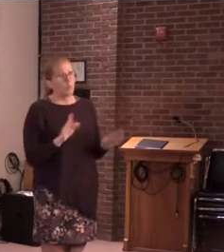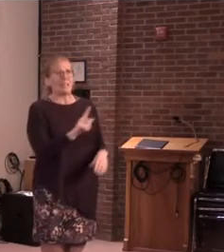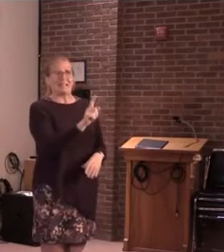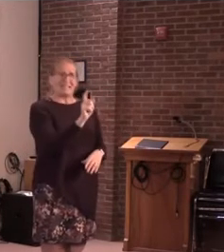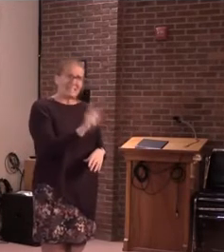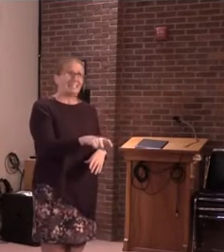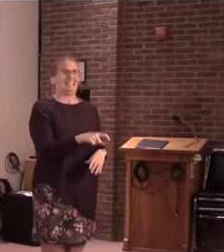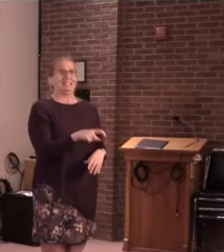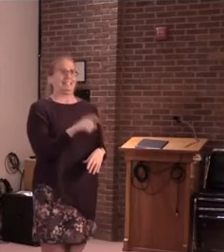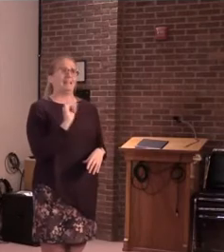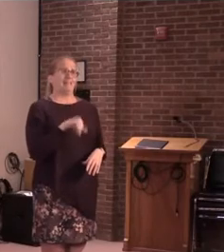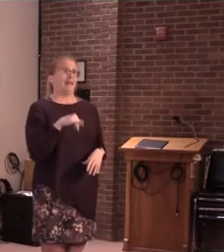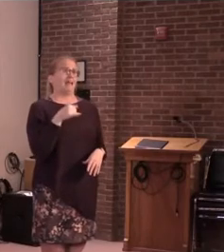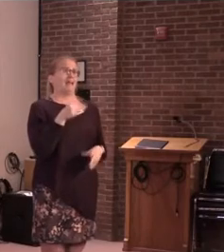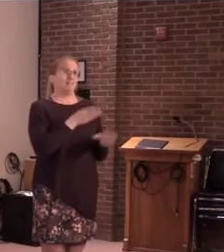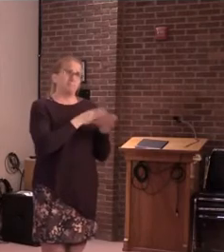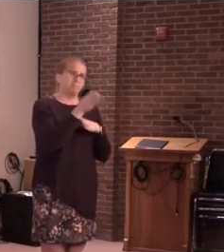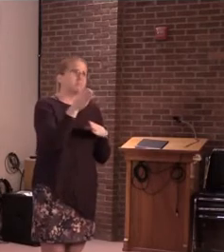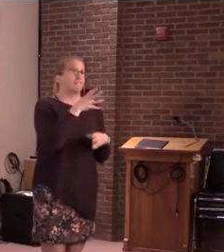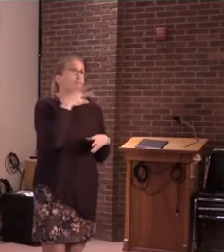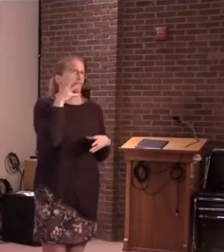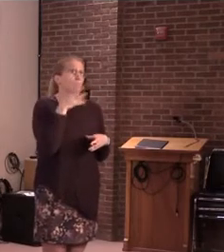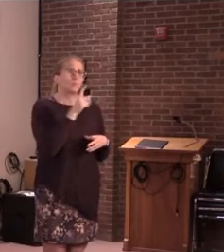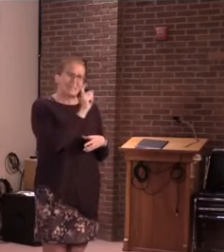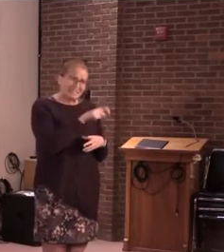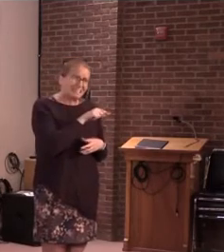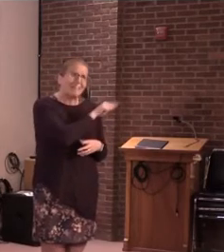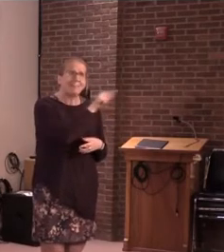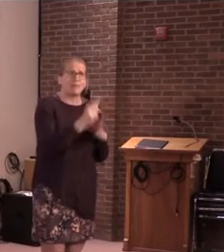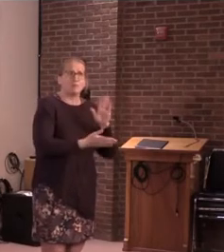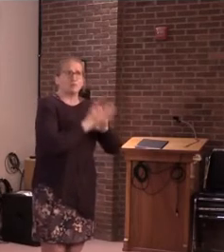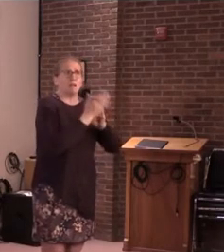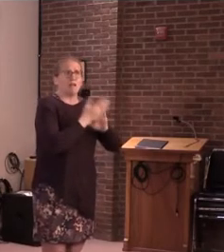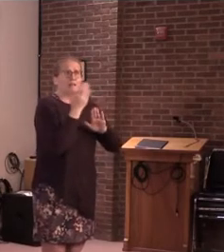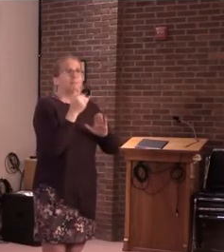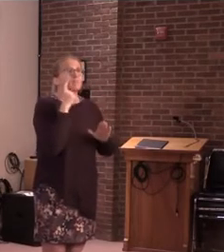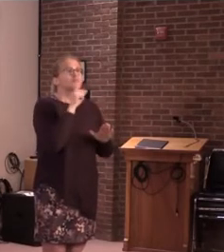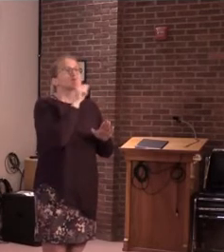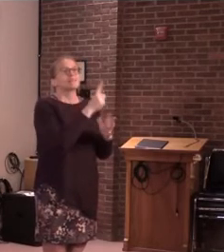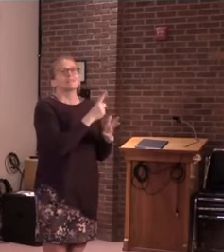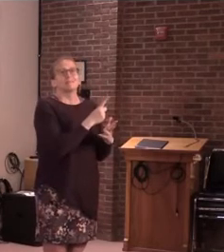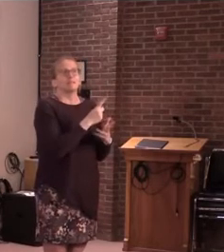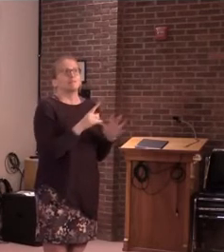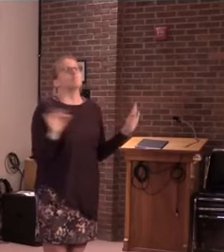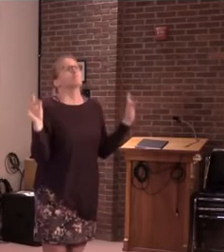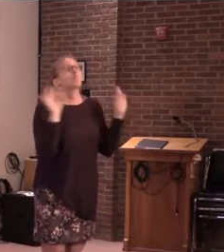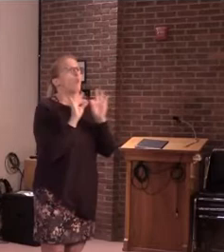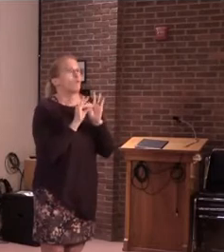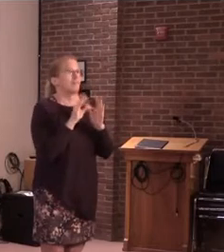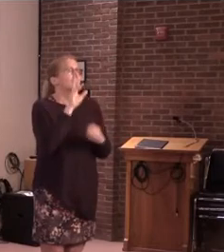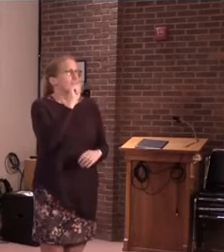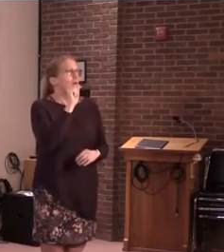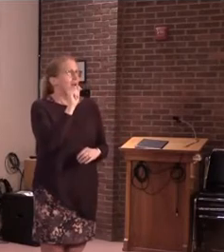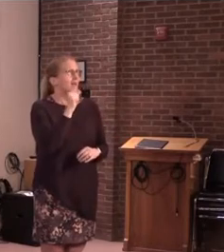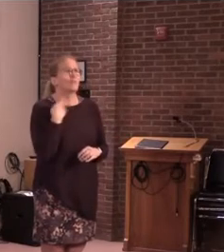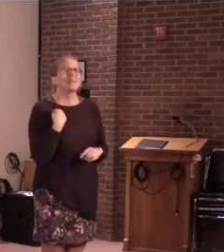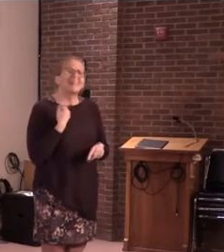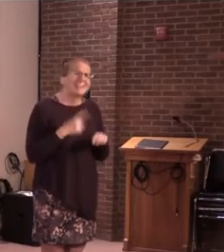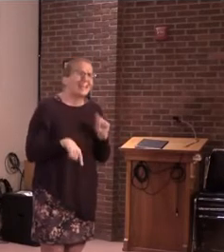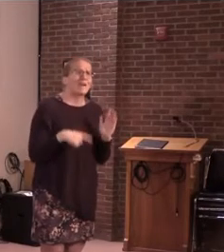We need dairy to be successful because it means so much to our communities. We can't afford to lose